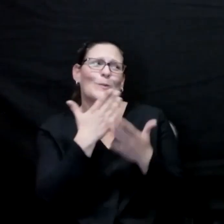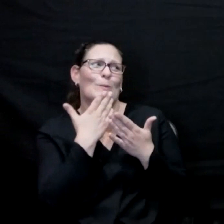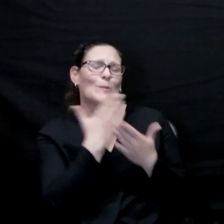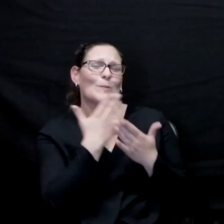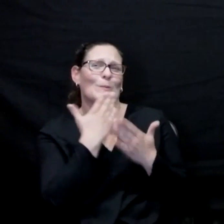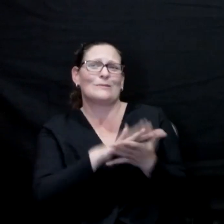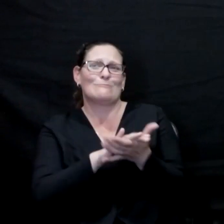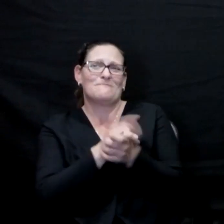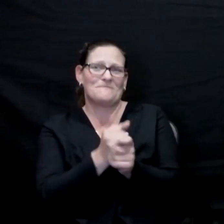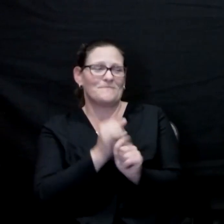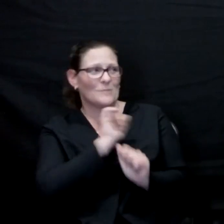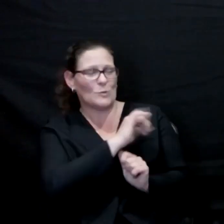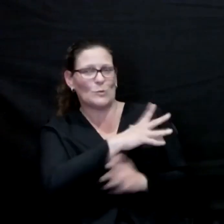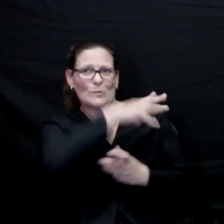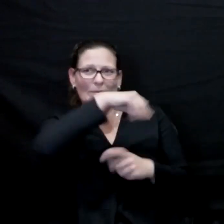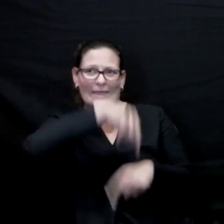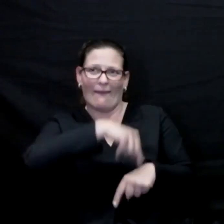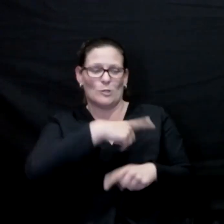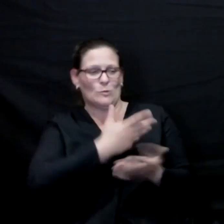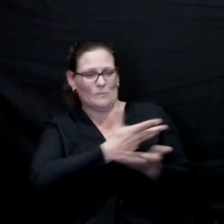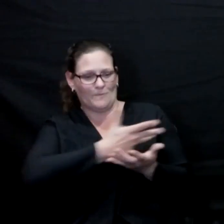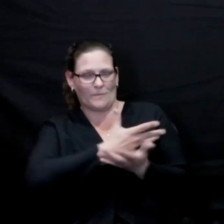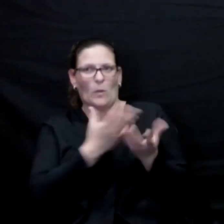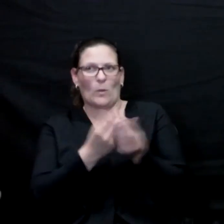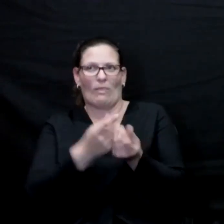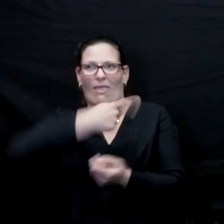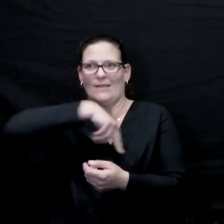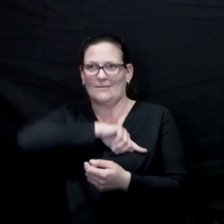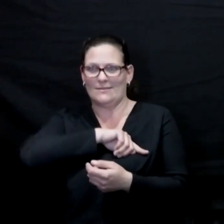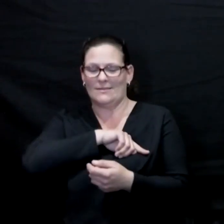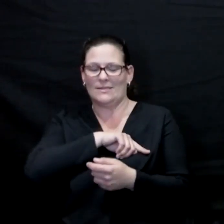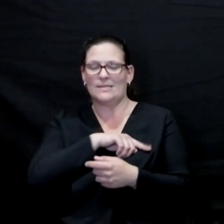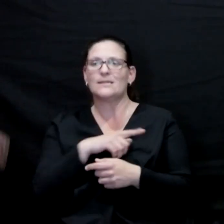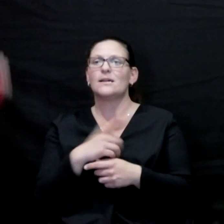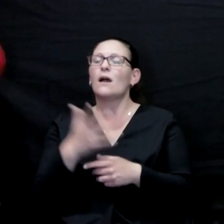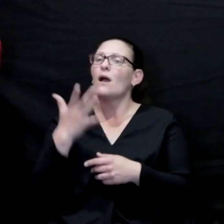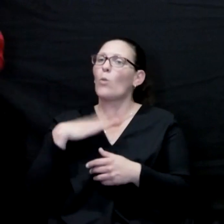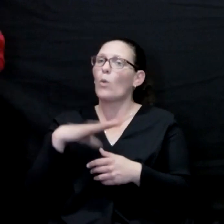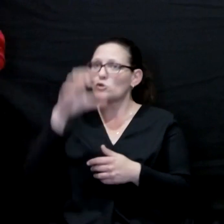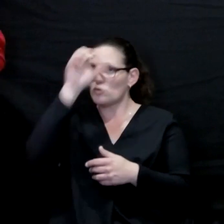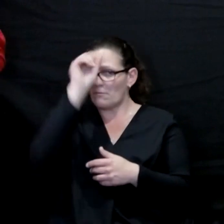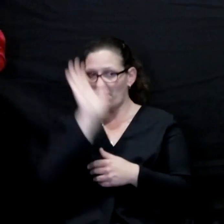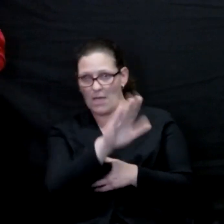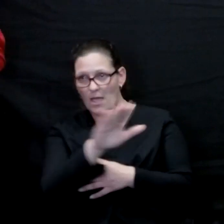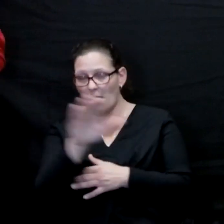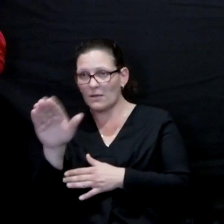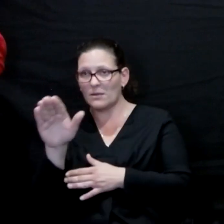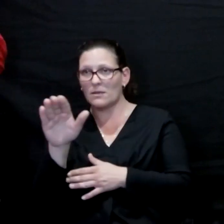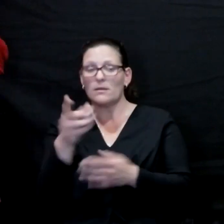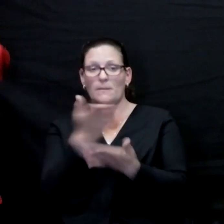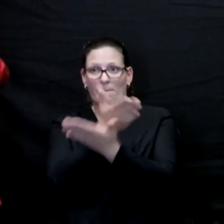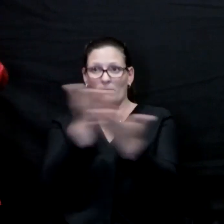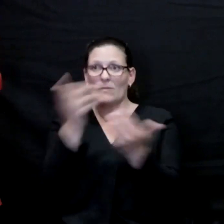the time with us. I did just want to remind everybody, you can share your screen to sign